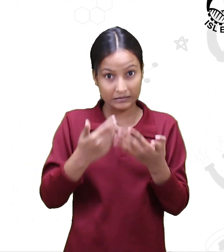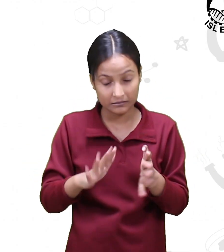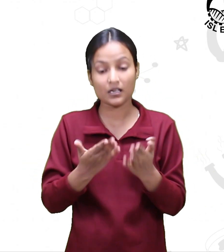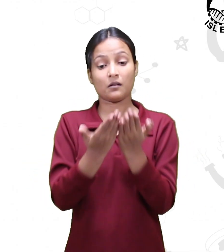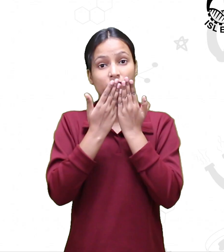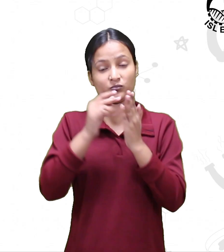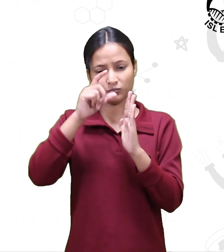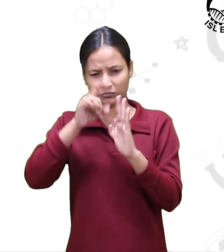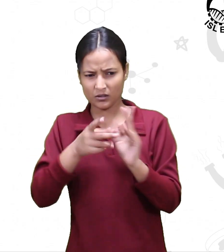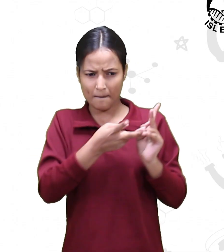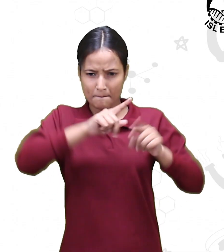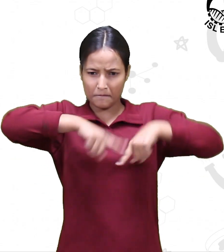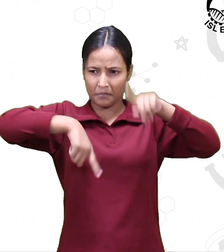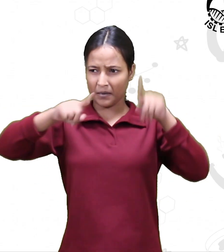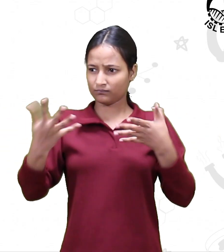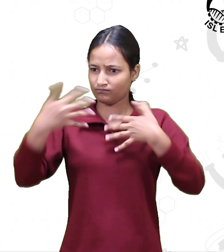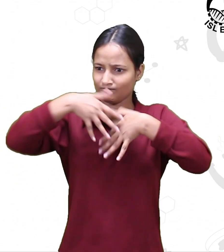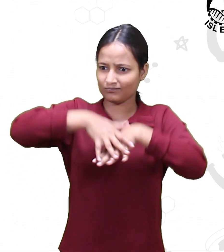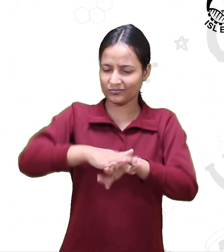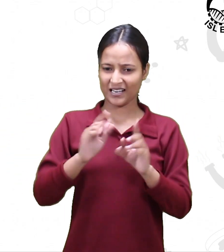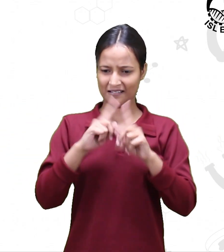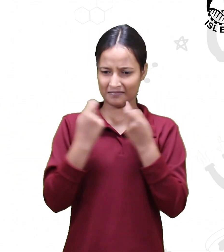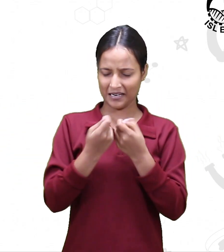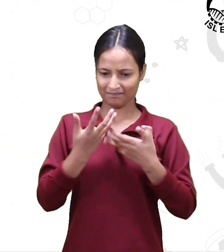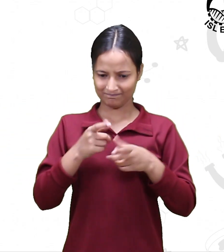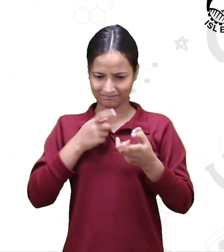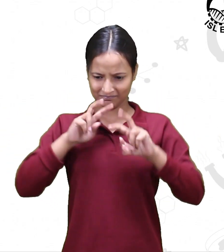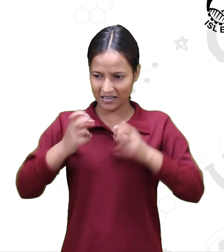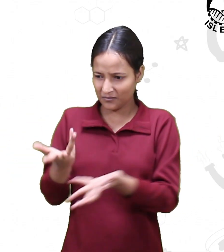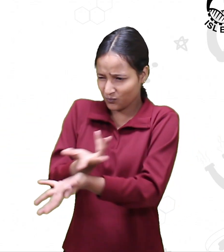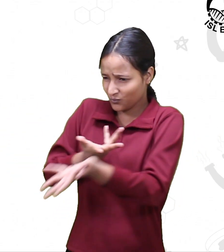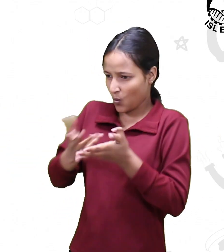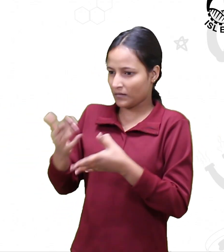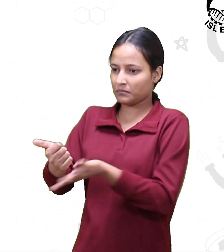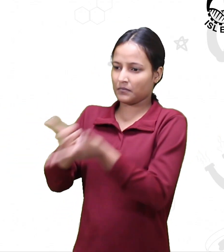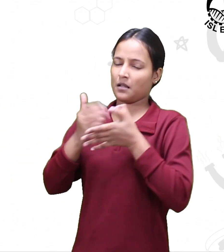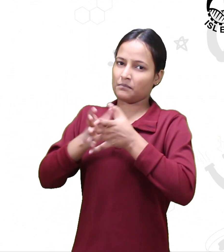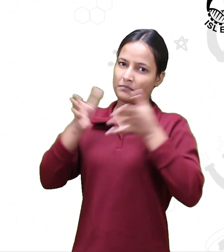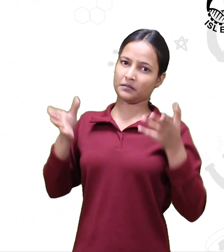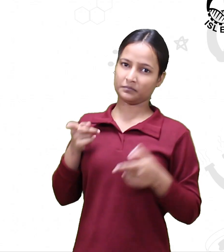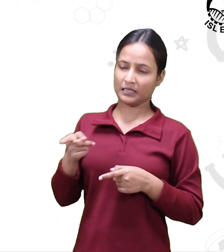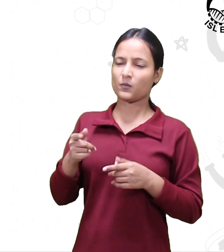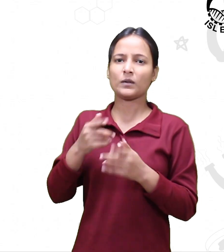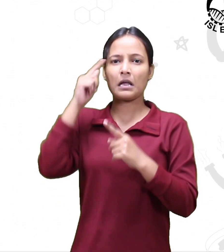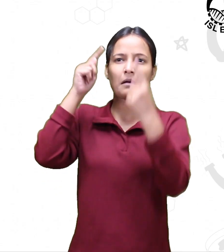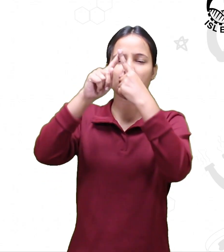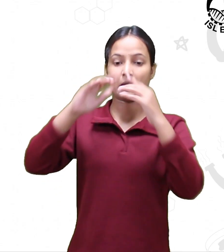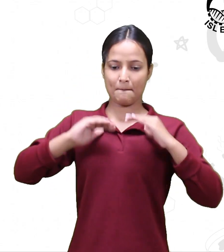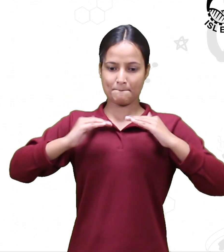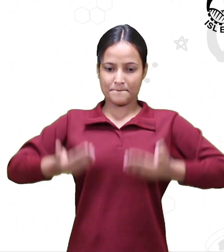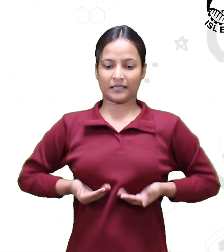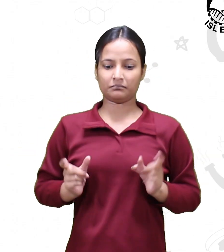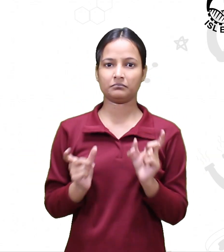postdoctoral group consisting of biophysicists, biochemists, engineers, computer scientists. So everybody was tackling breast